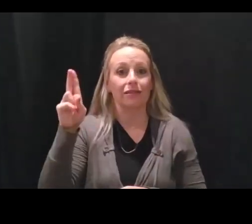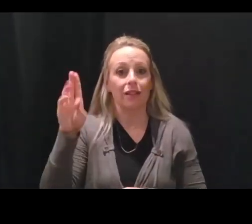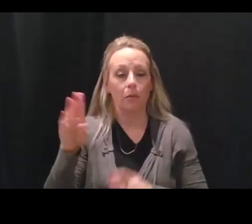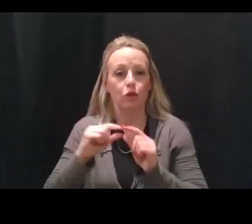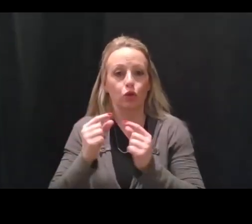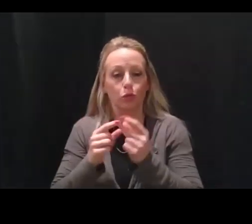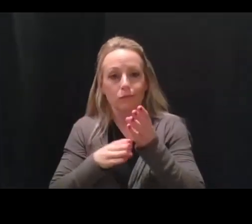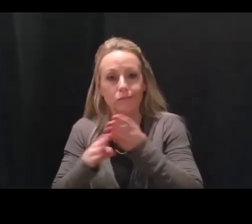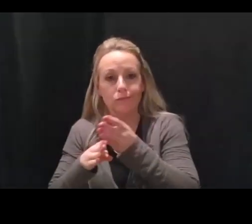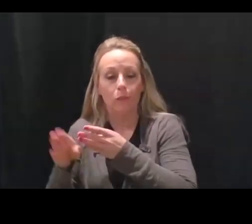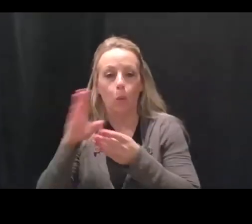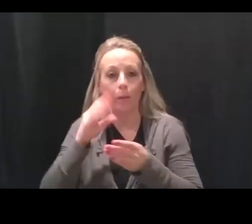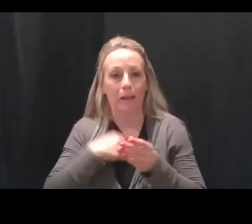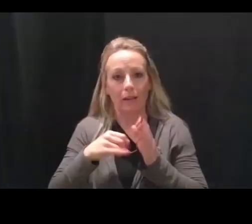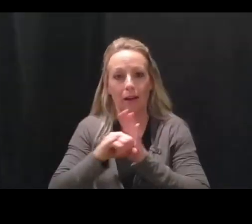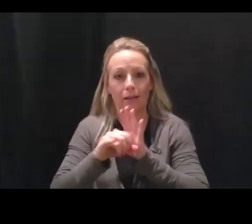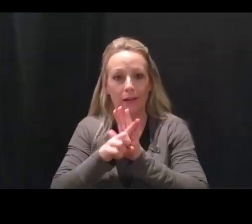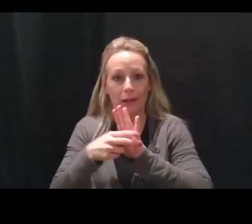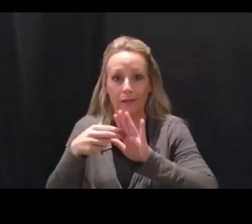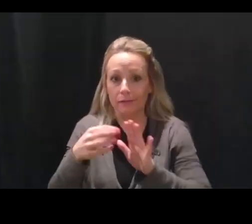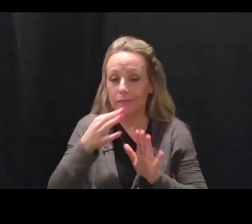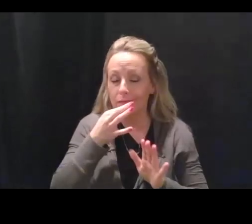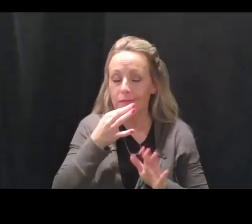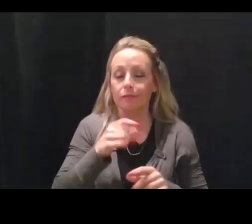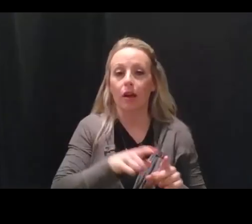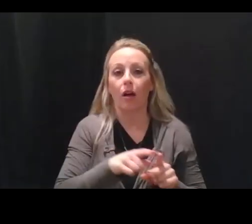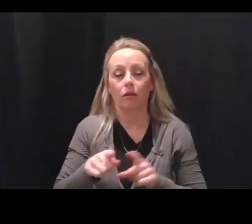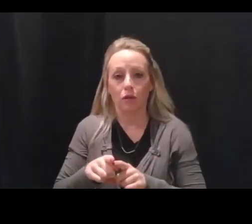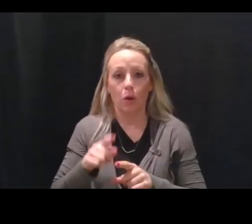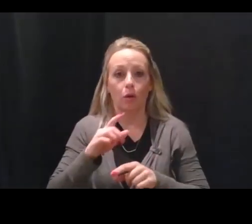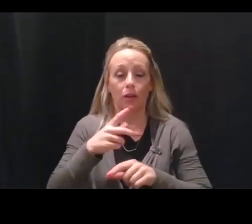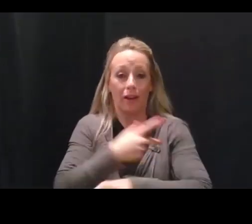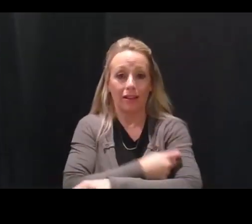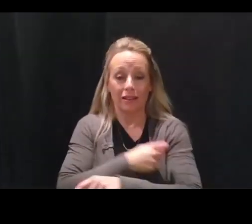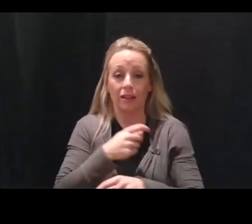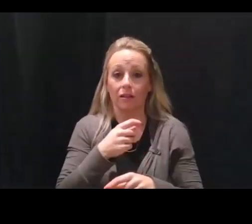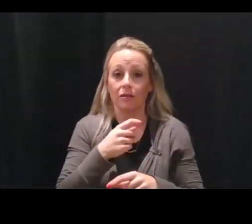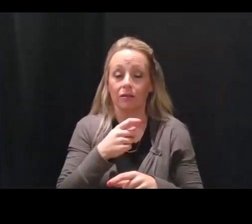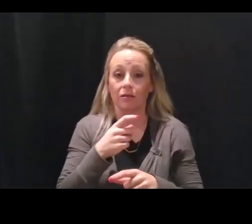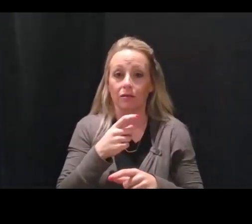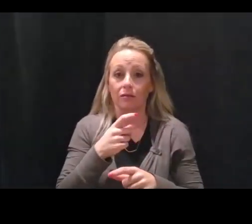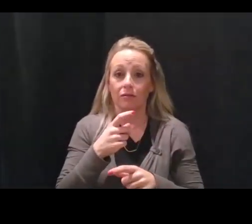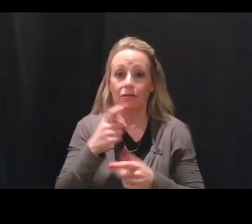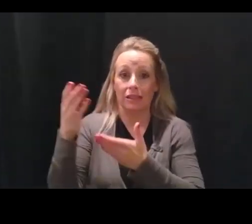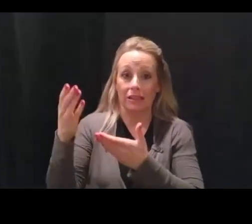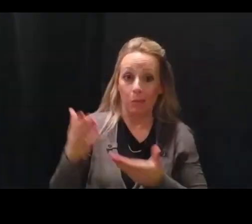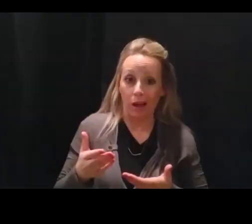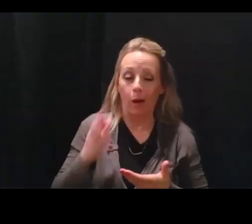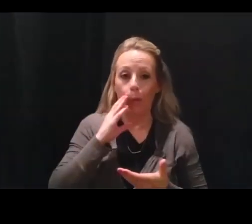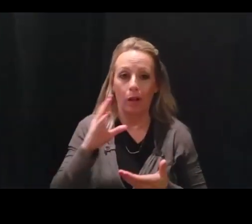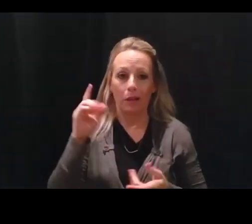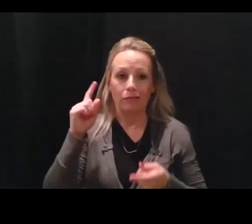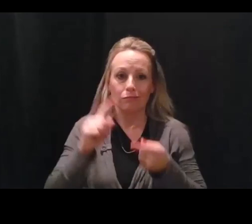We've also been advised to expect that the supply of vaccine in Scott County will be very low for the next few months.